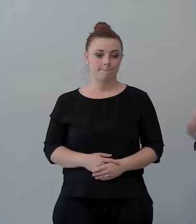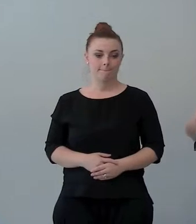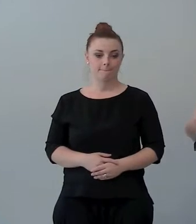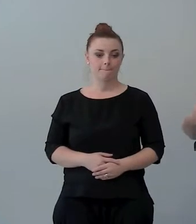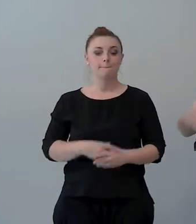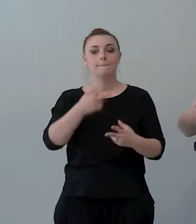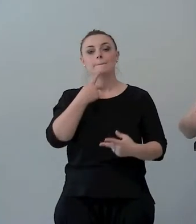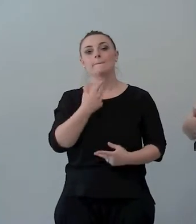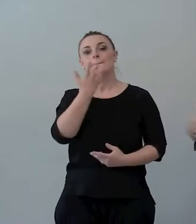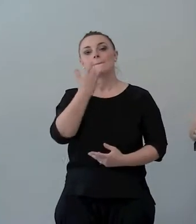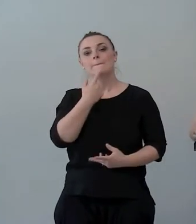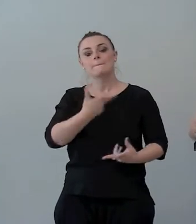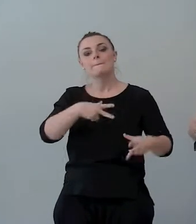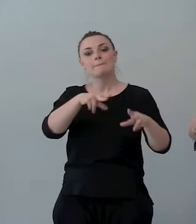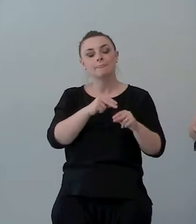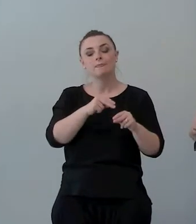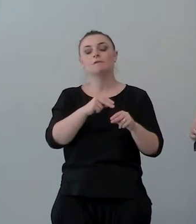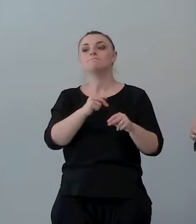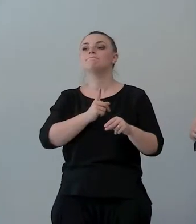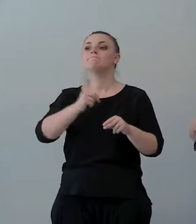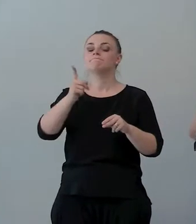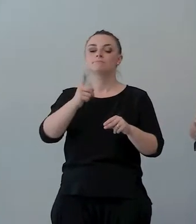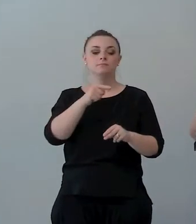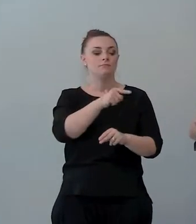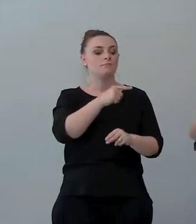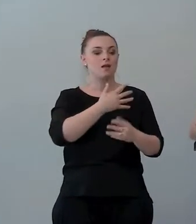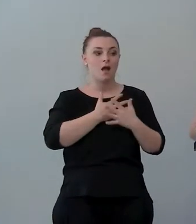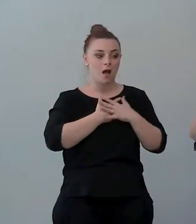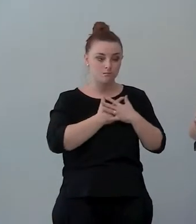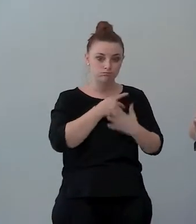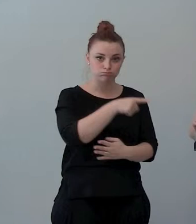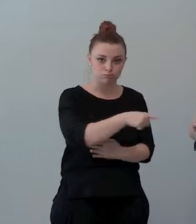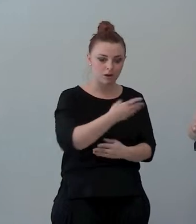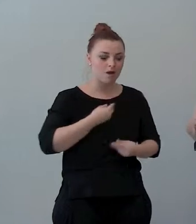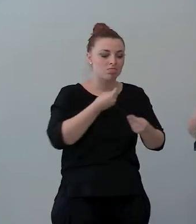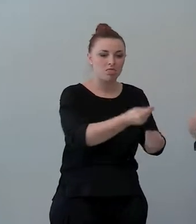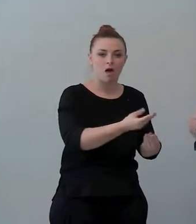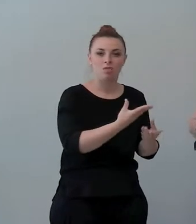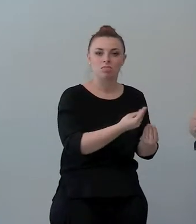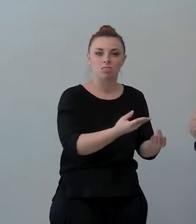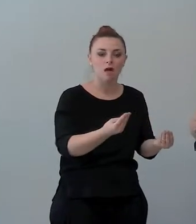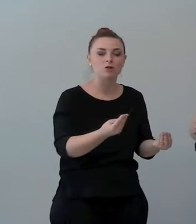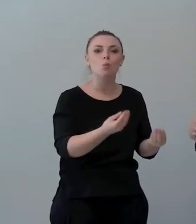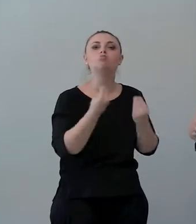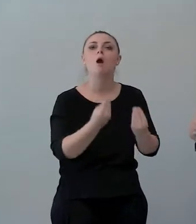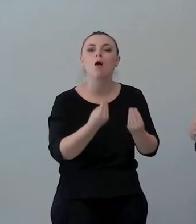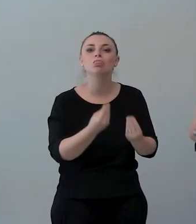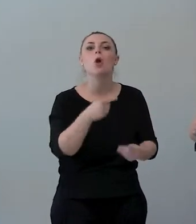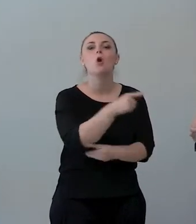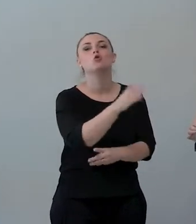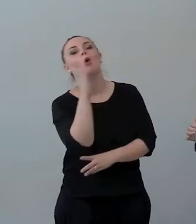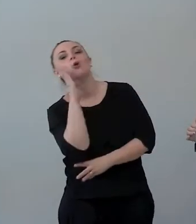Ripeto, egli dà altrettanto a quelli che ama, mentre essi dormono.